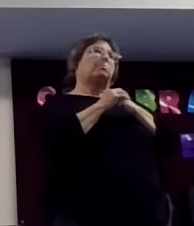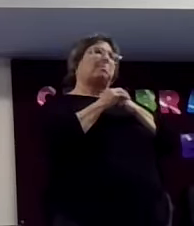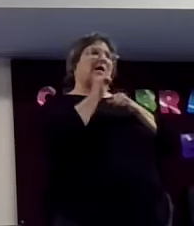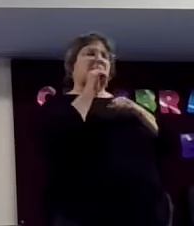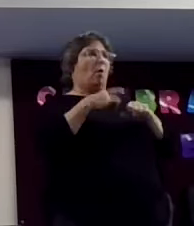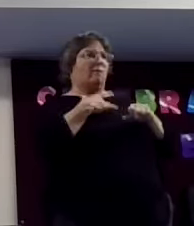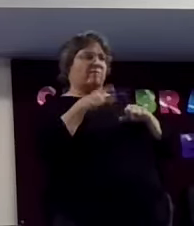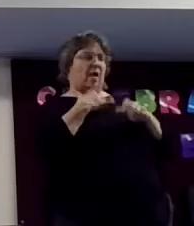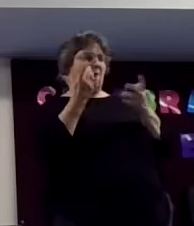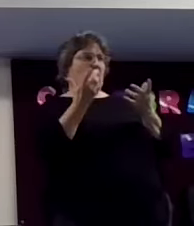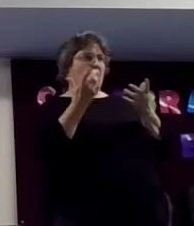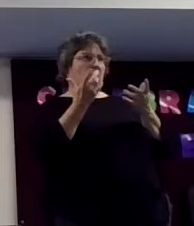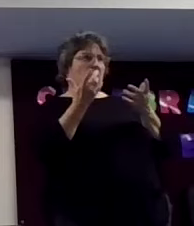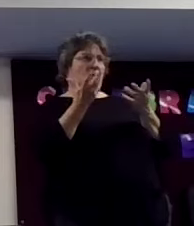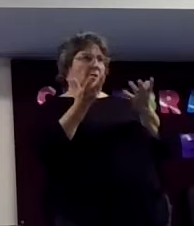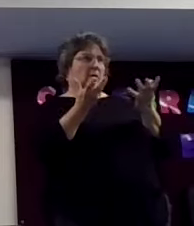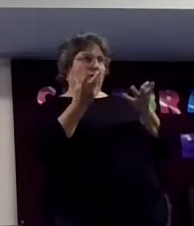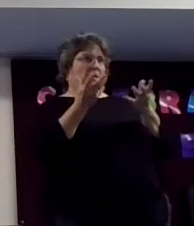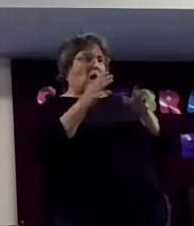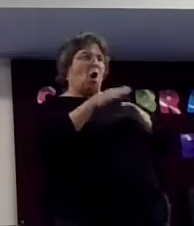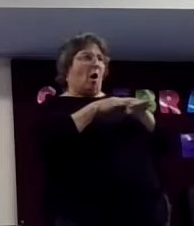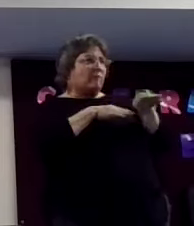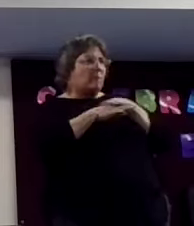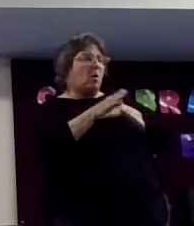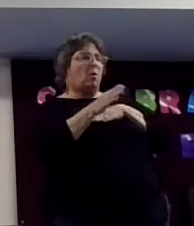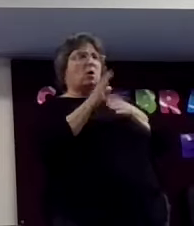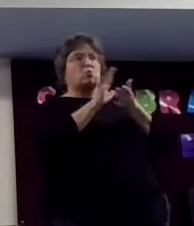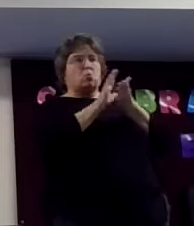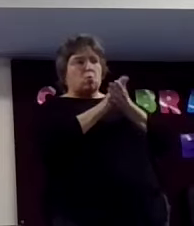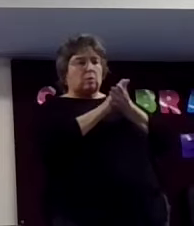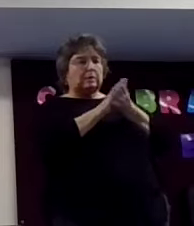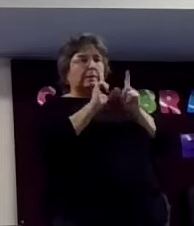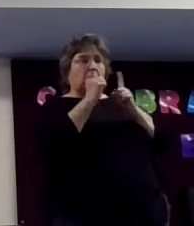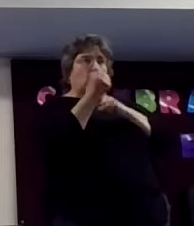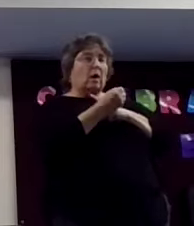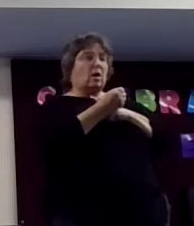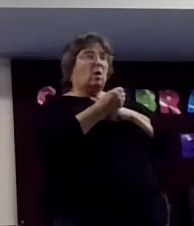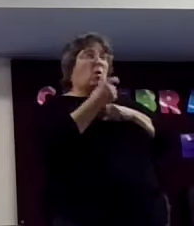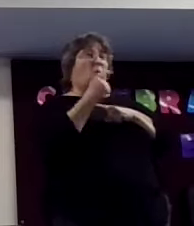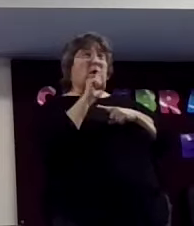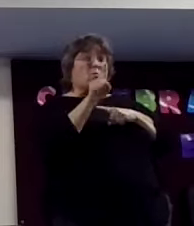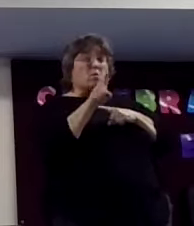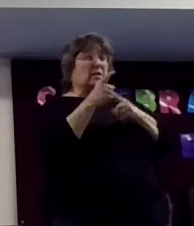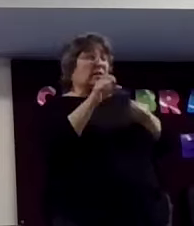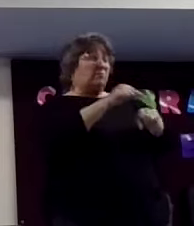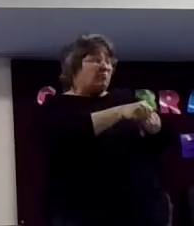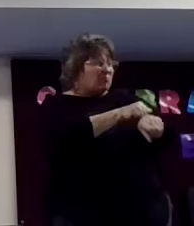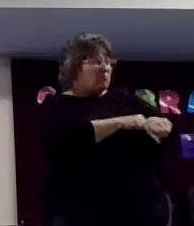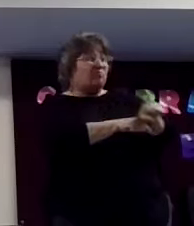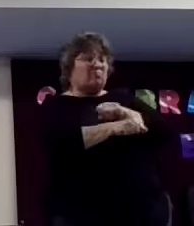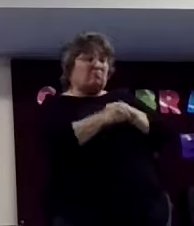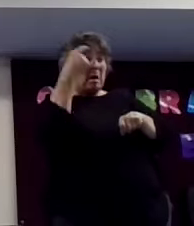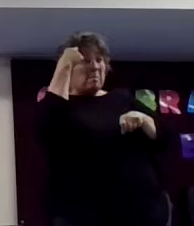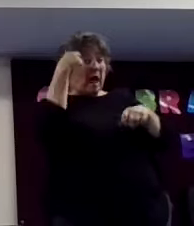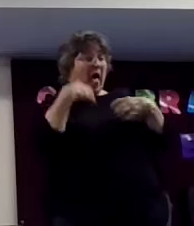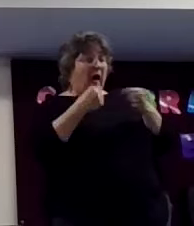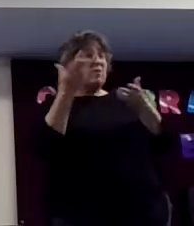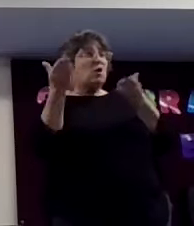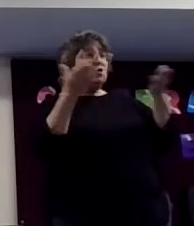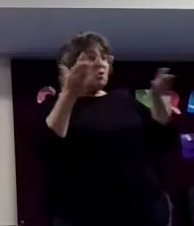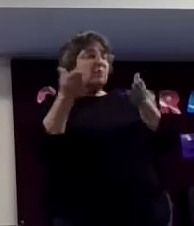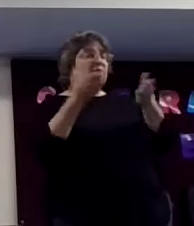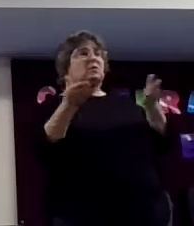don't feel quite comfortable in the school setting. So we really doubled down on the mental health services that